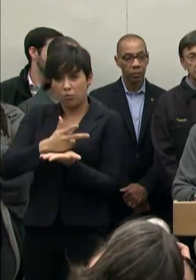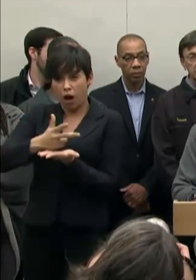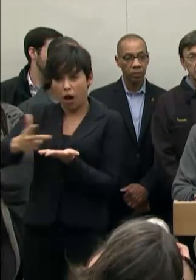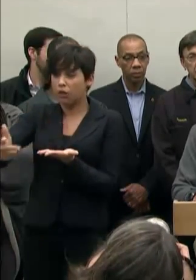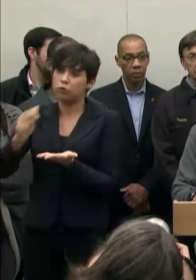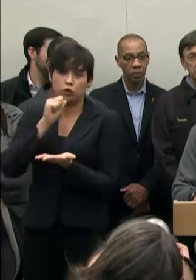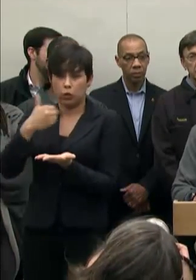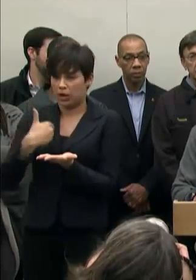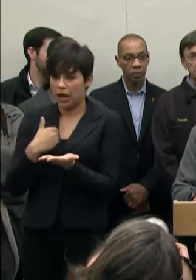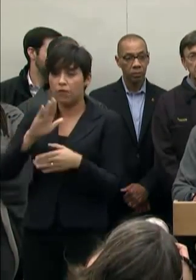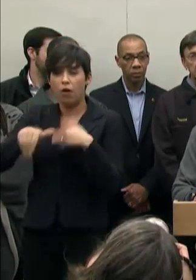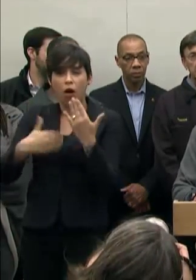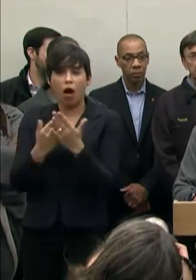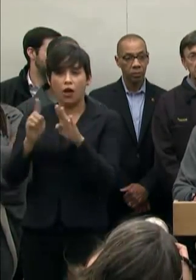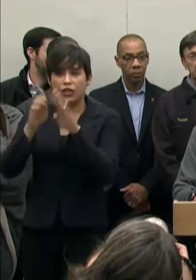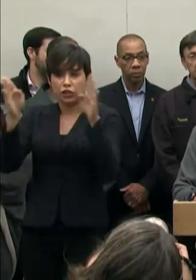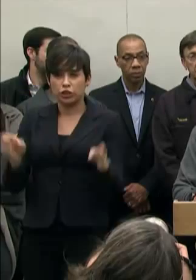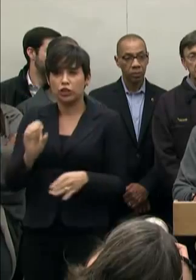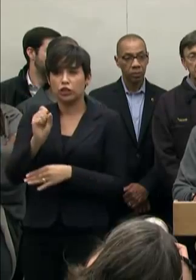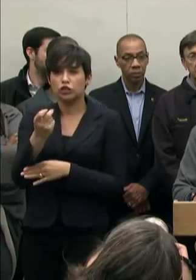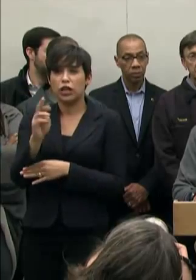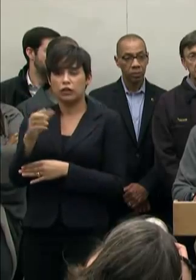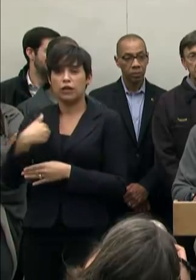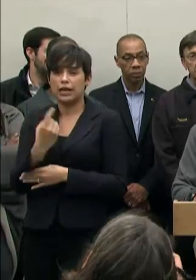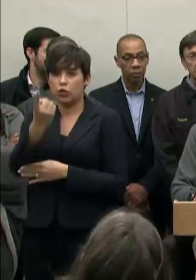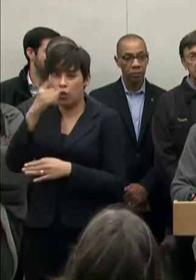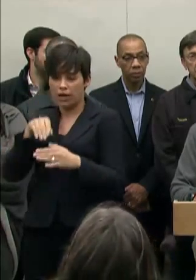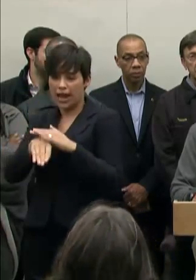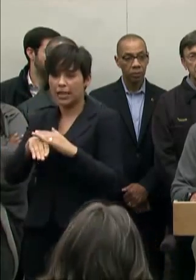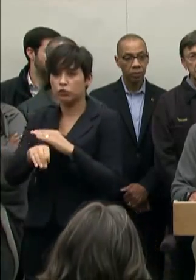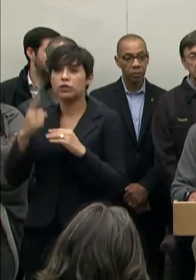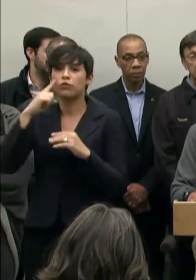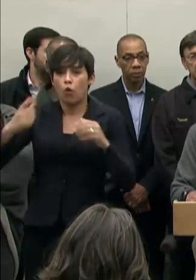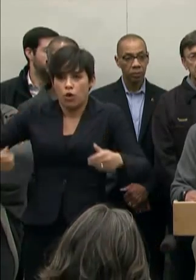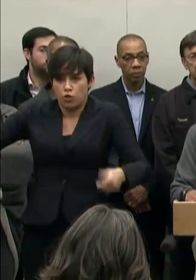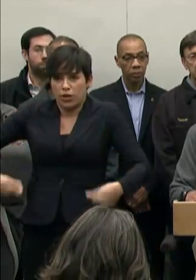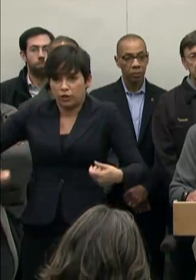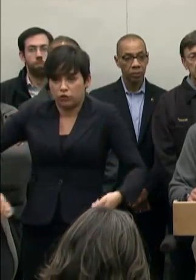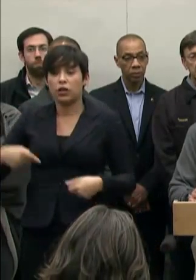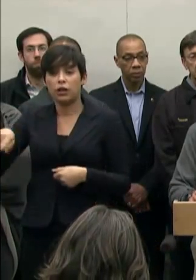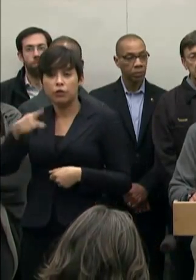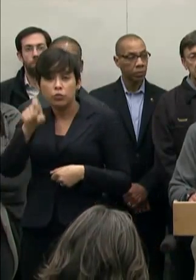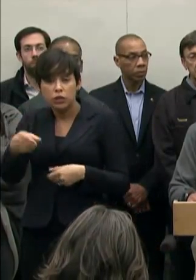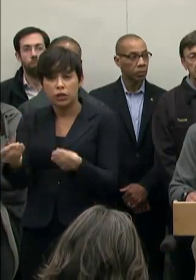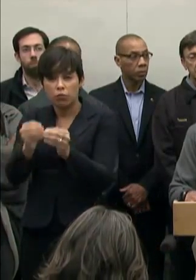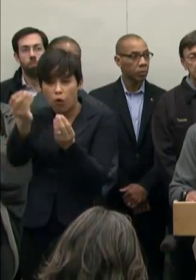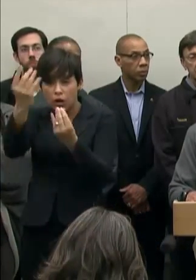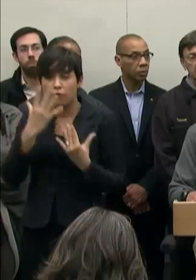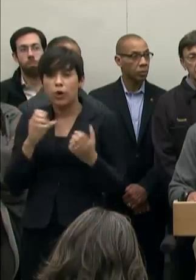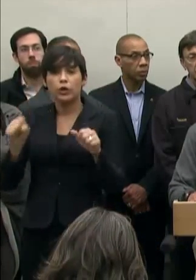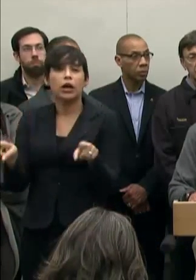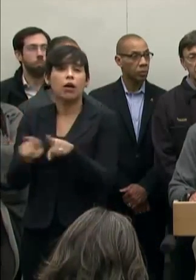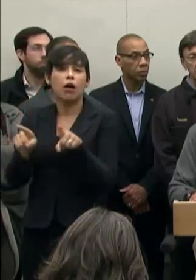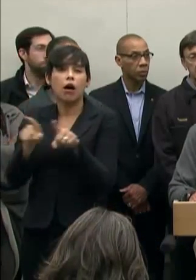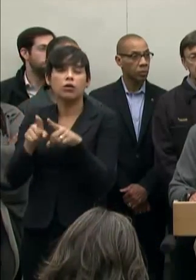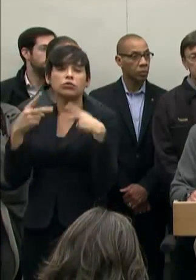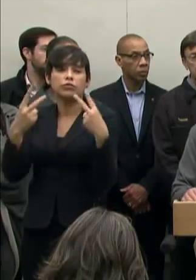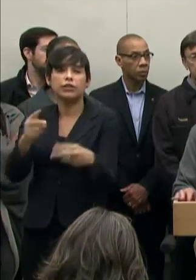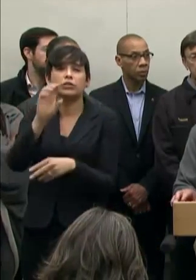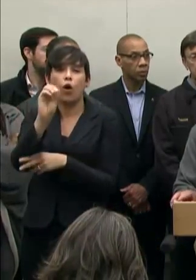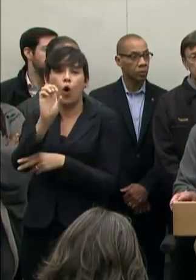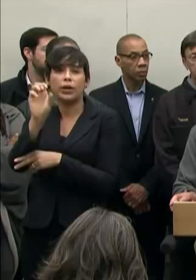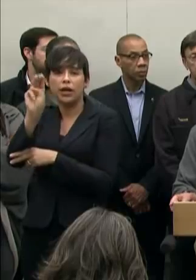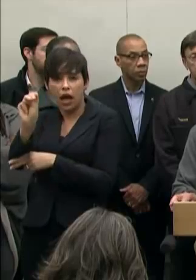All of these shelters have at least one entrance usable for wheelchairs. If you require further information, you can also visit the